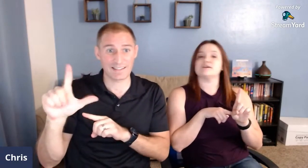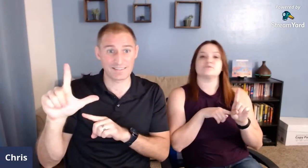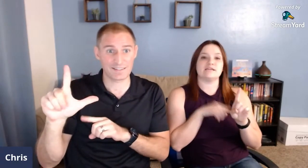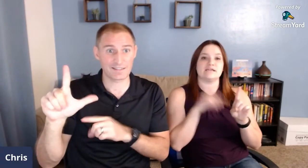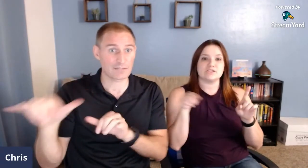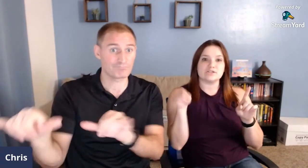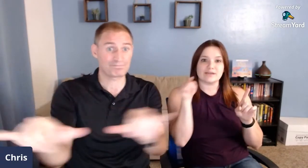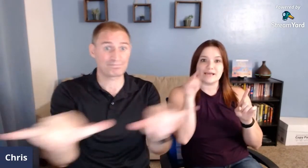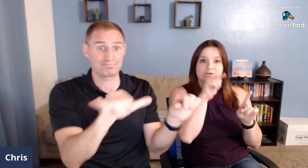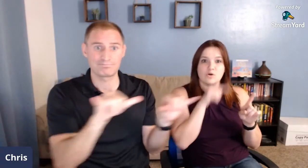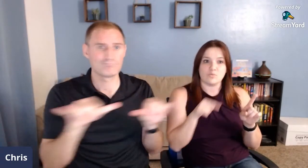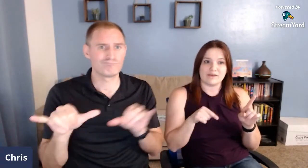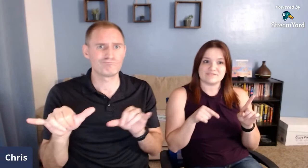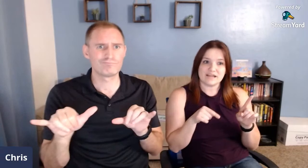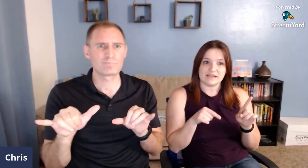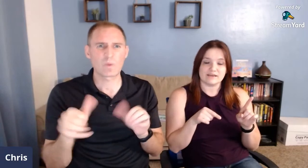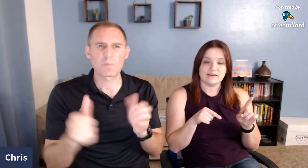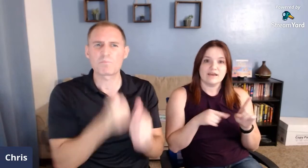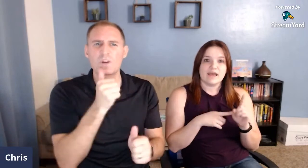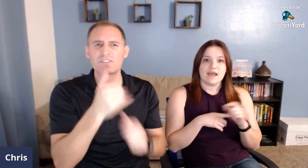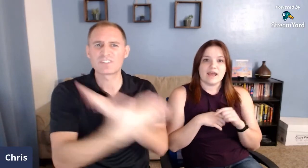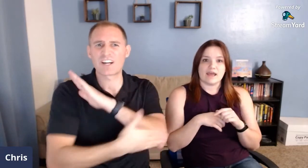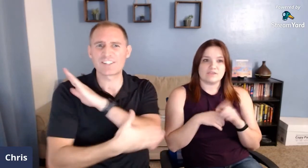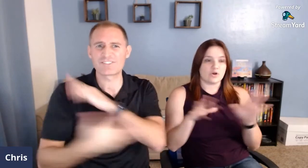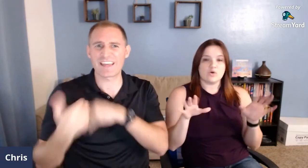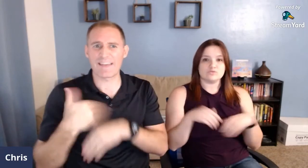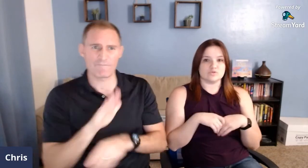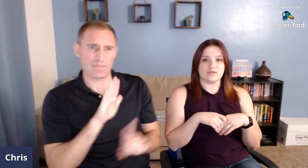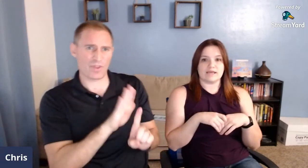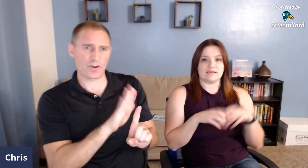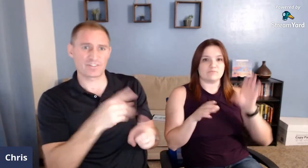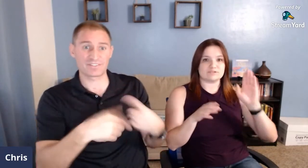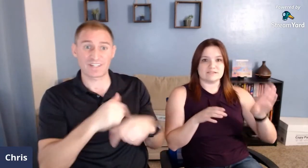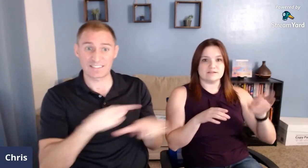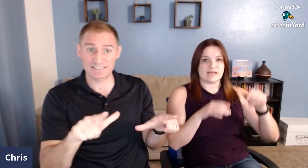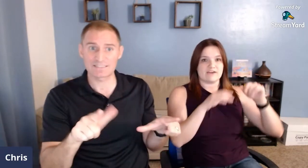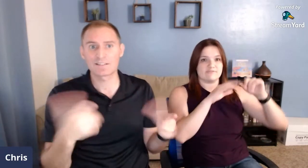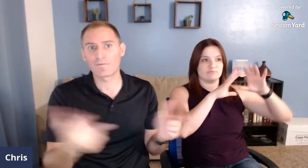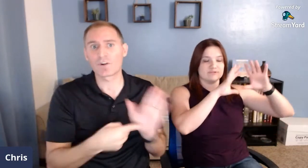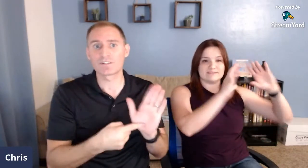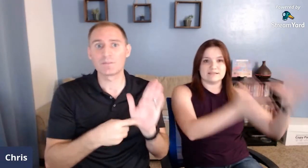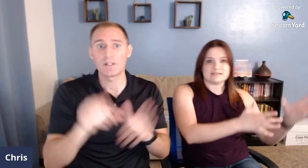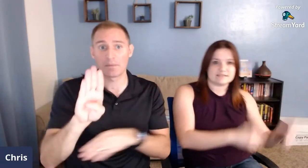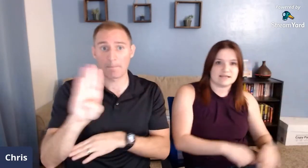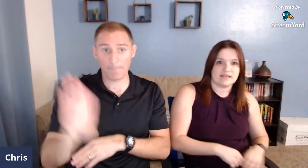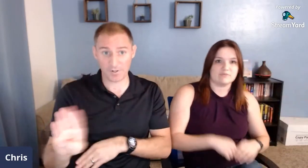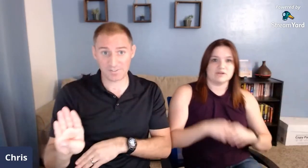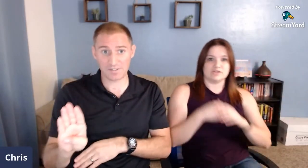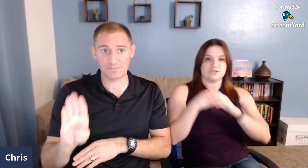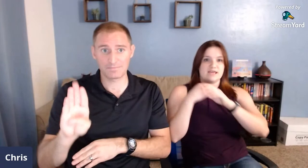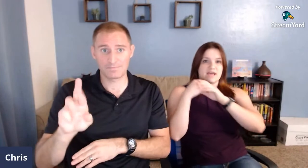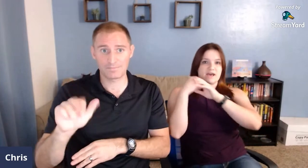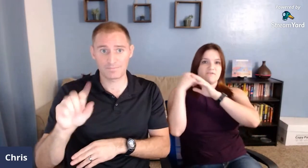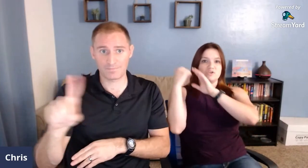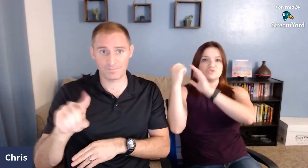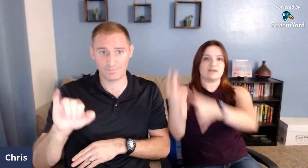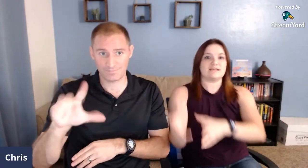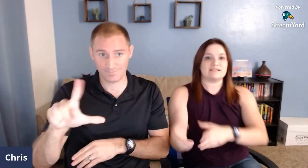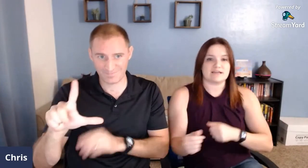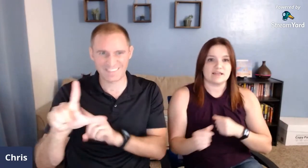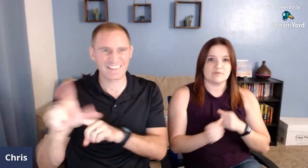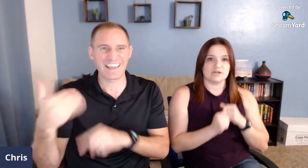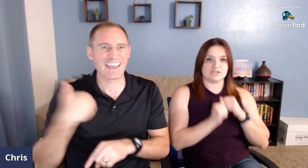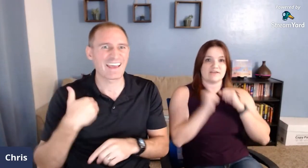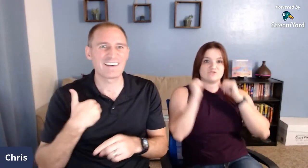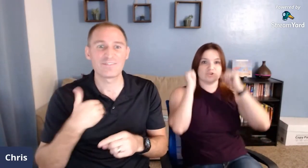to every country. Each country has their own way of signing. And their own, so like in Brazil, they have Brazilian Sign Language. They have